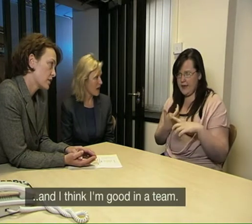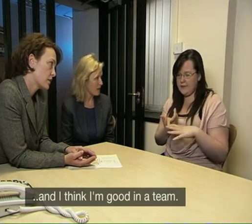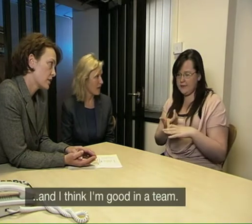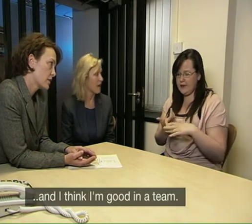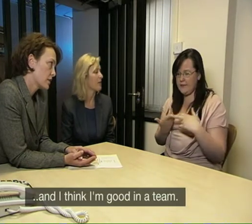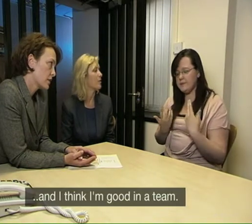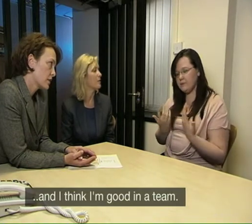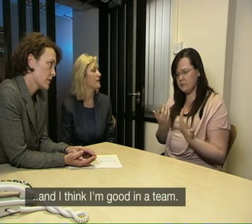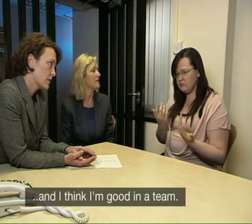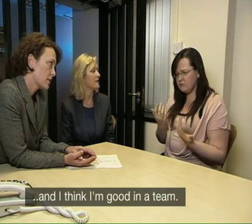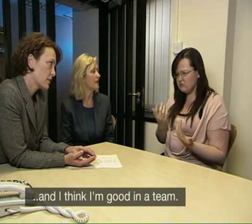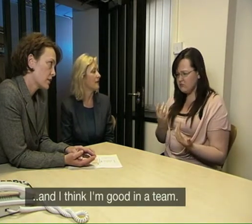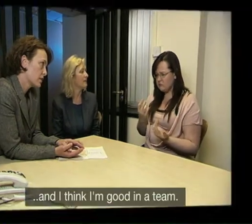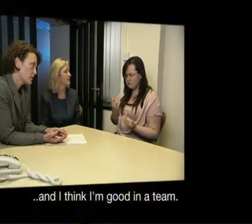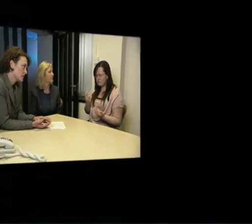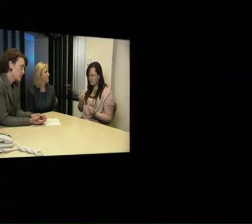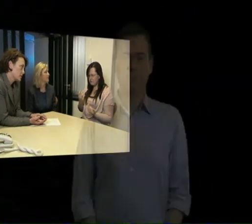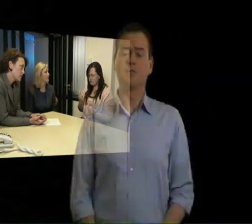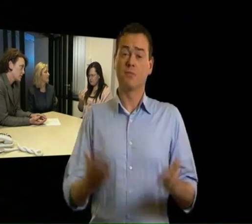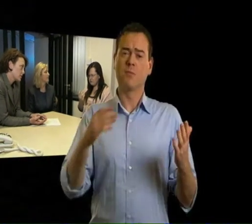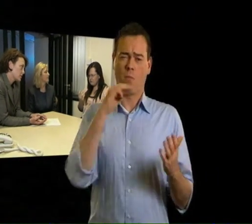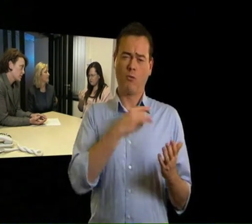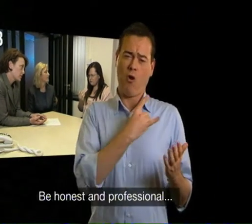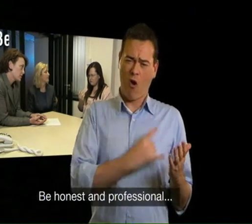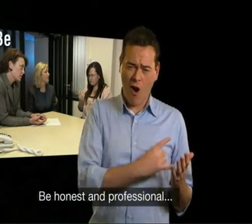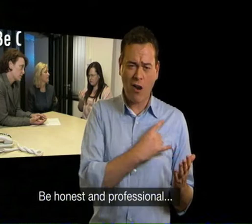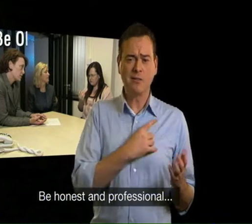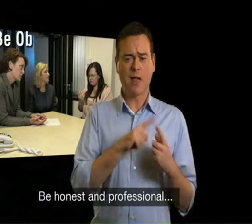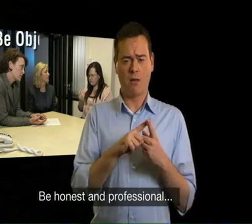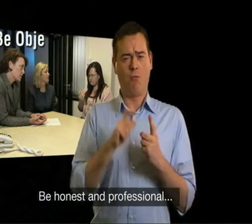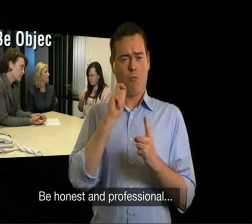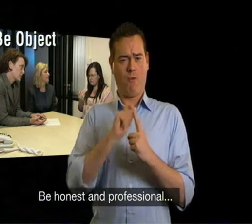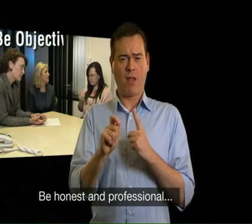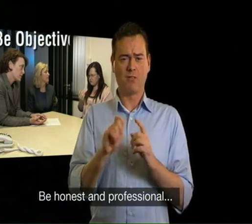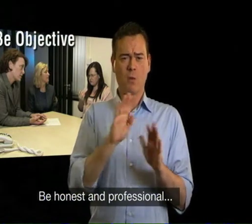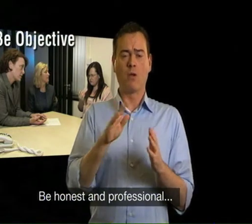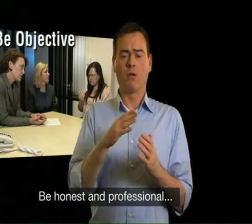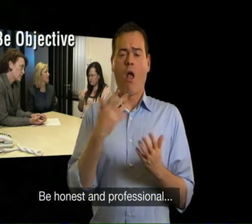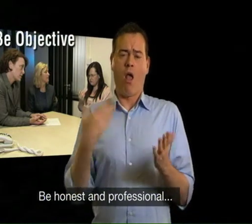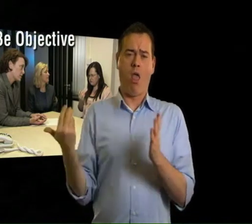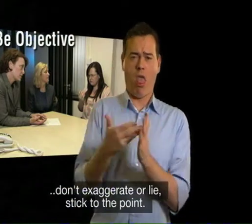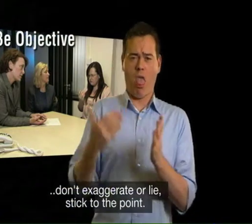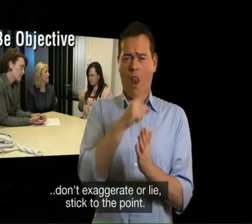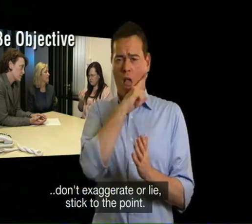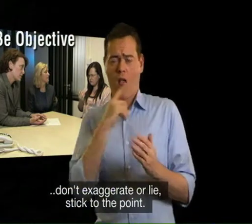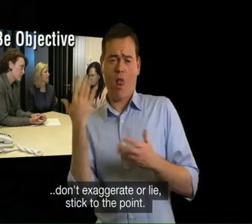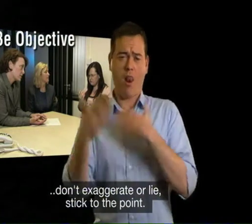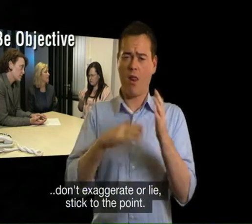I think I'm good in a team. Be honest and professional. Don't exaggerate or